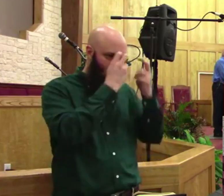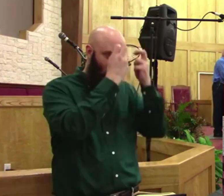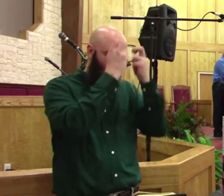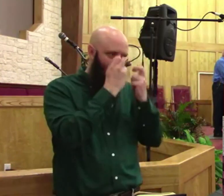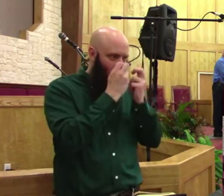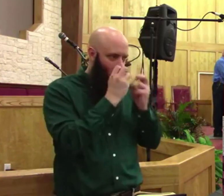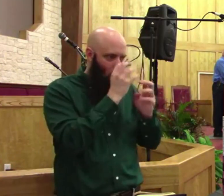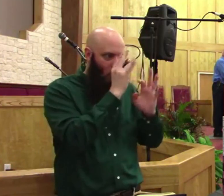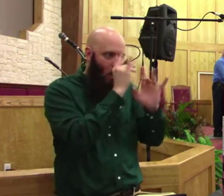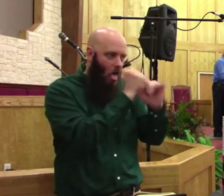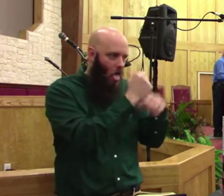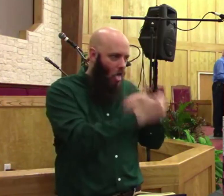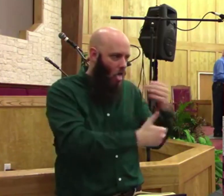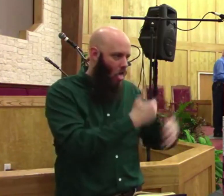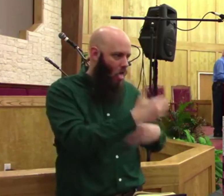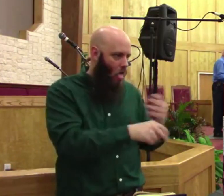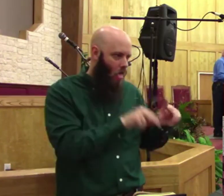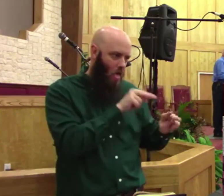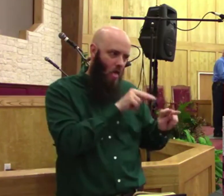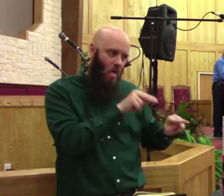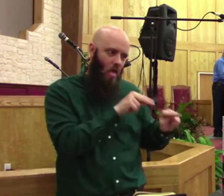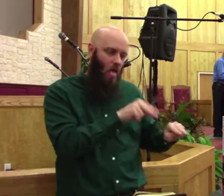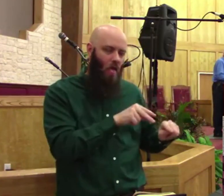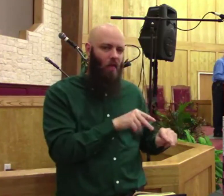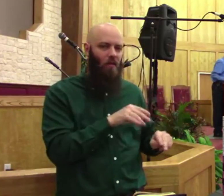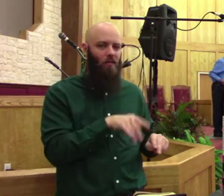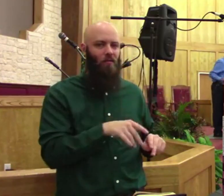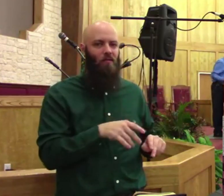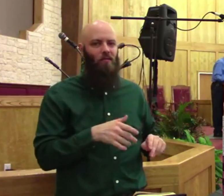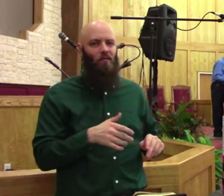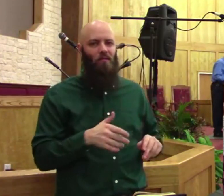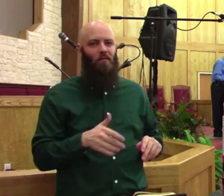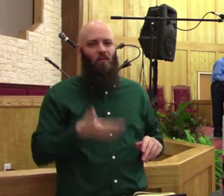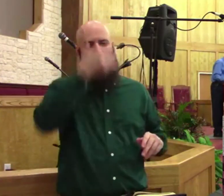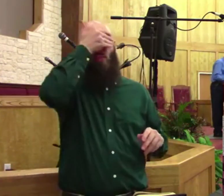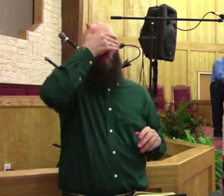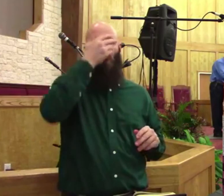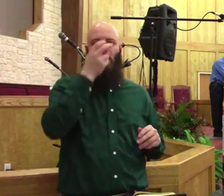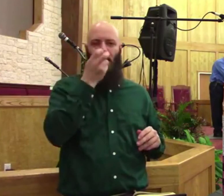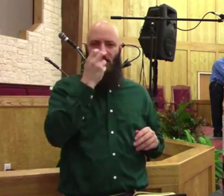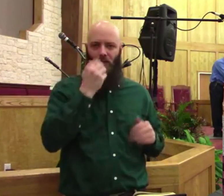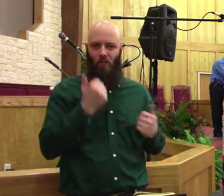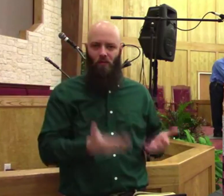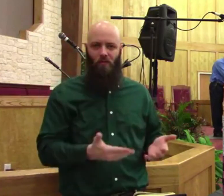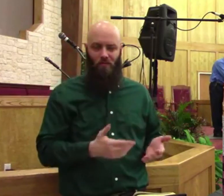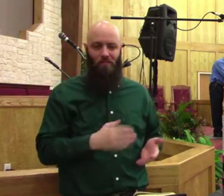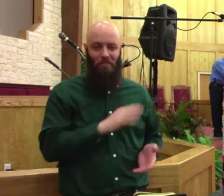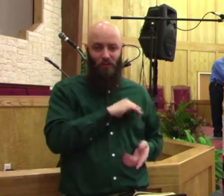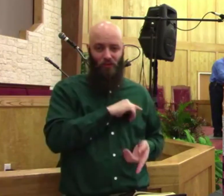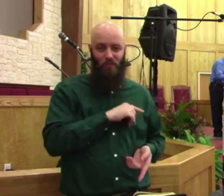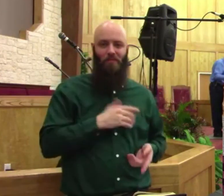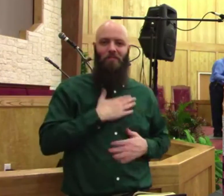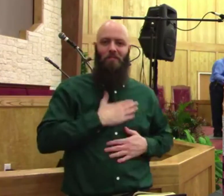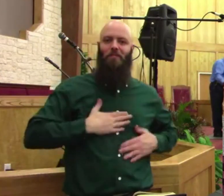of prosperity. Here, Belshazzar is blinded by his pursuit of pleasure,